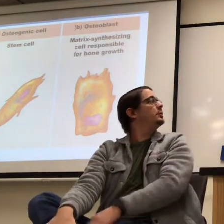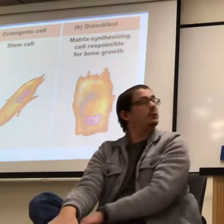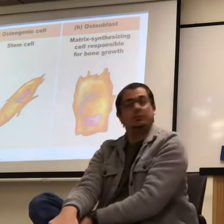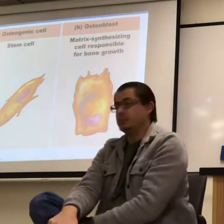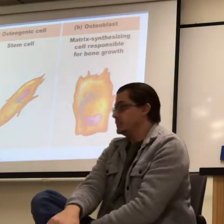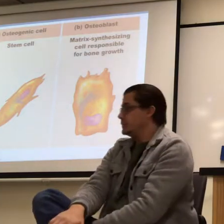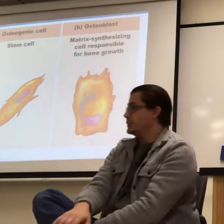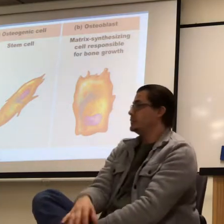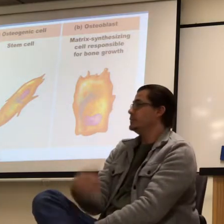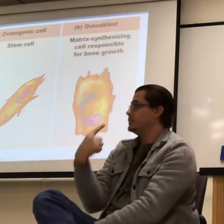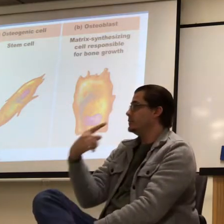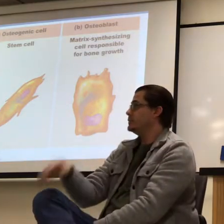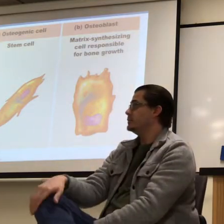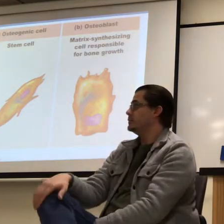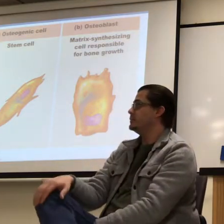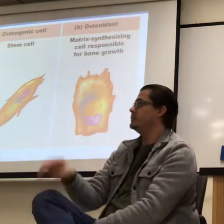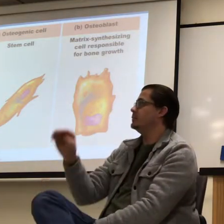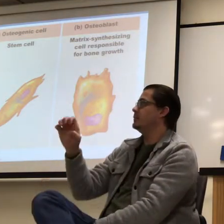mesenchymal cells.